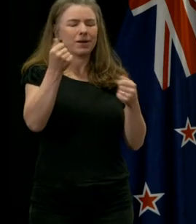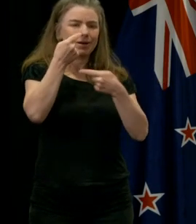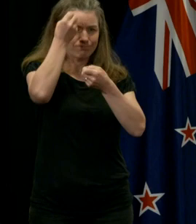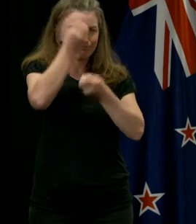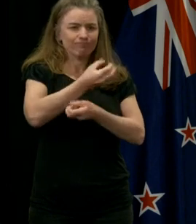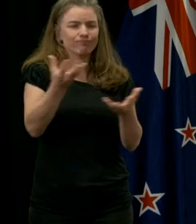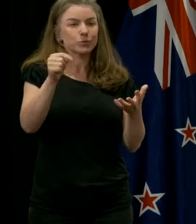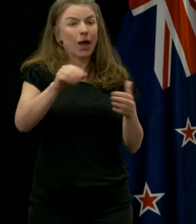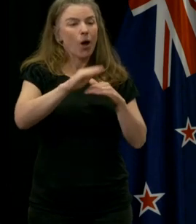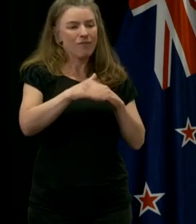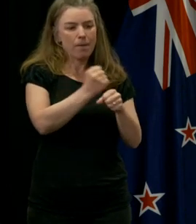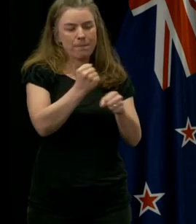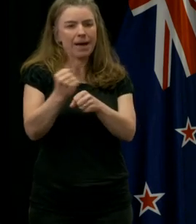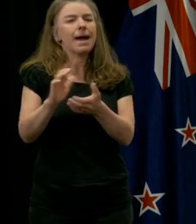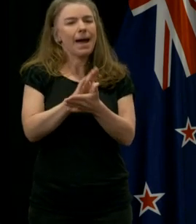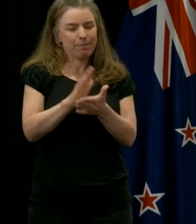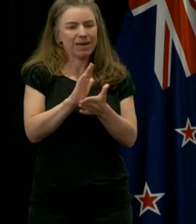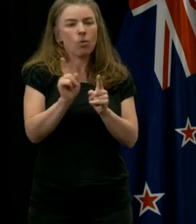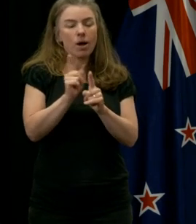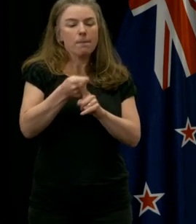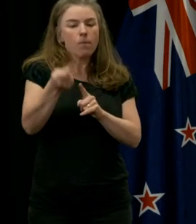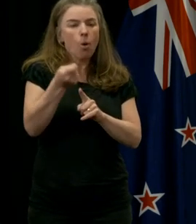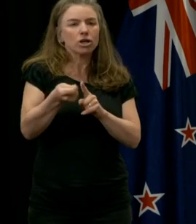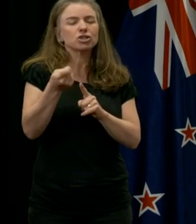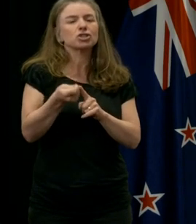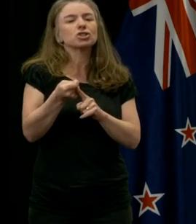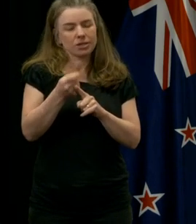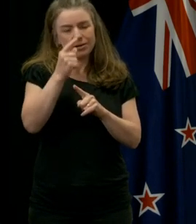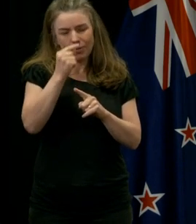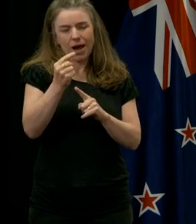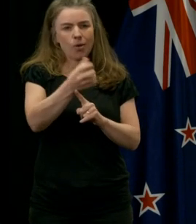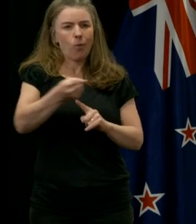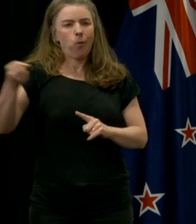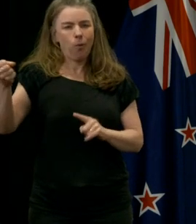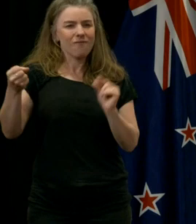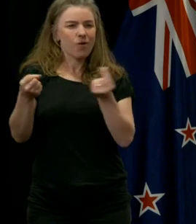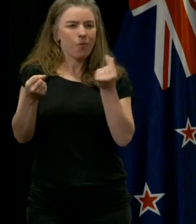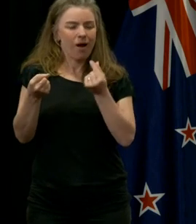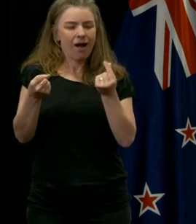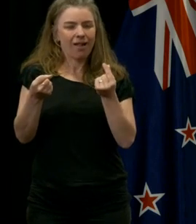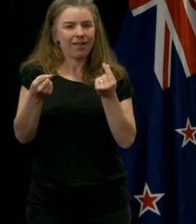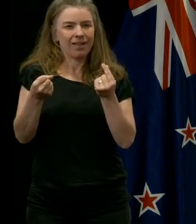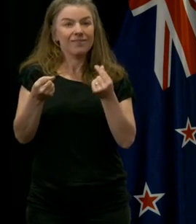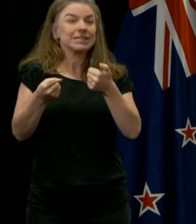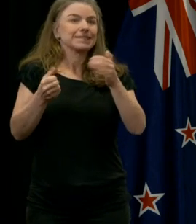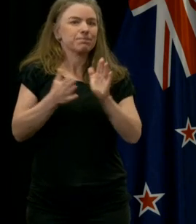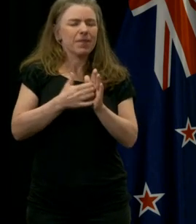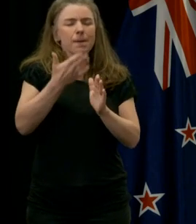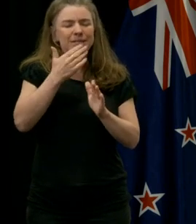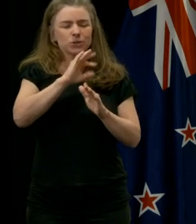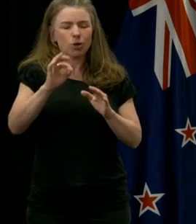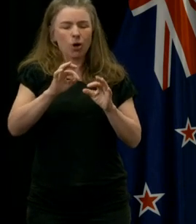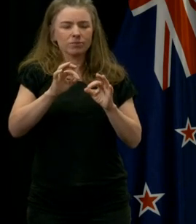today. But the exact criteria will be defined by banks in the coming days. I ask people not to bombard banks